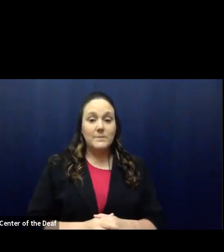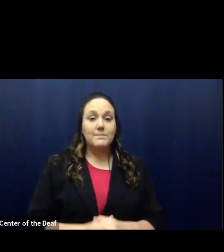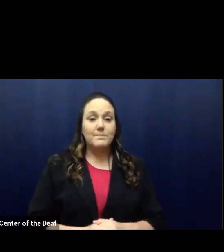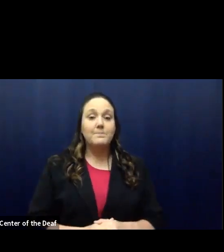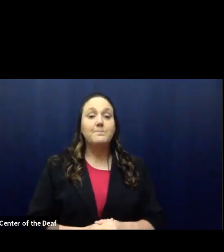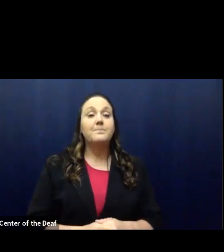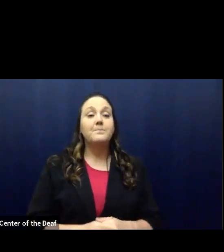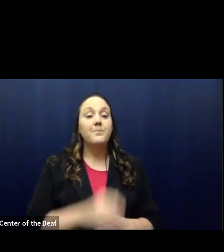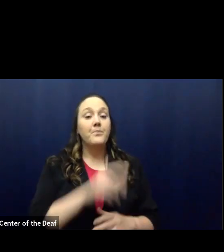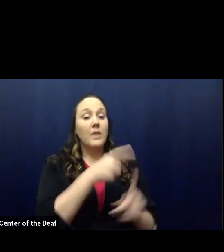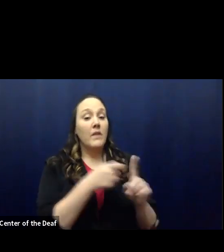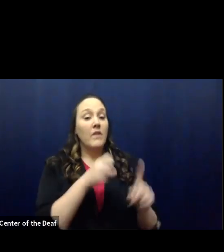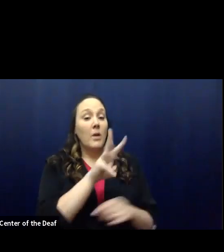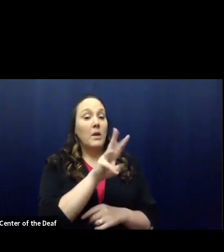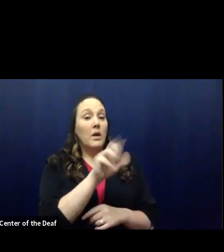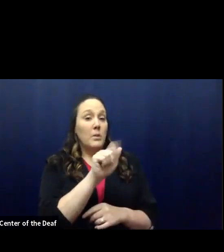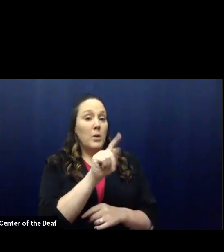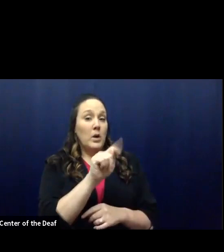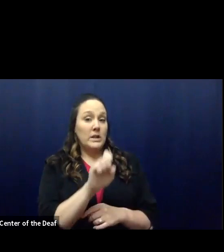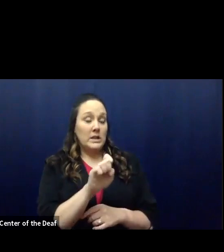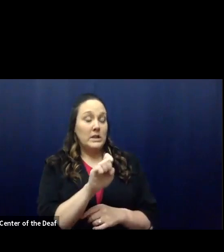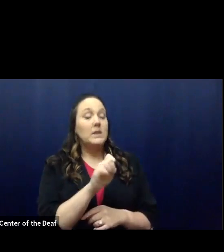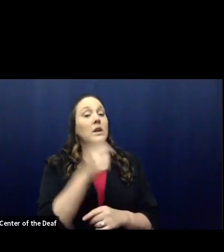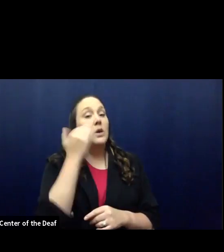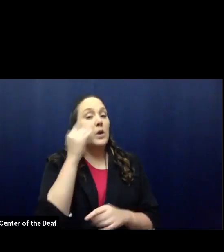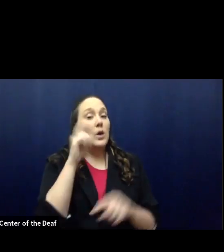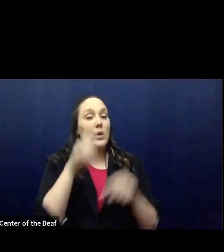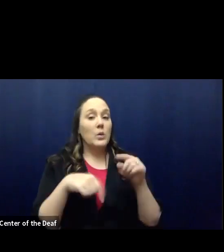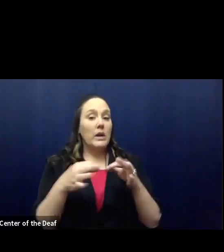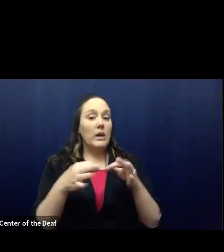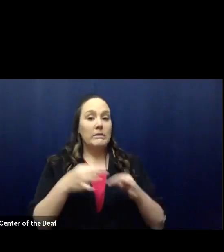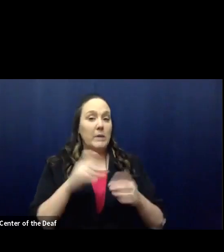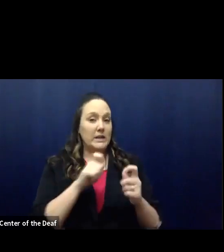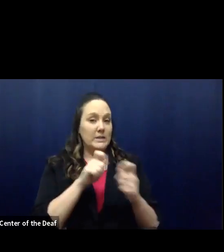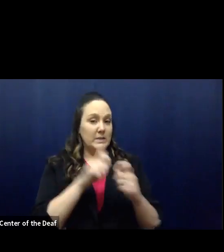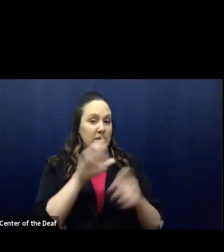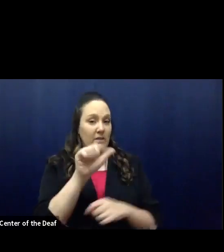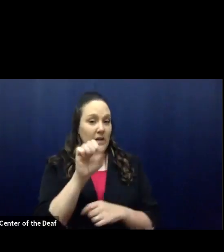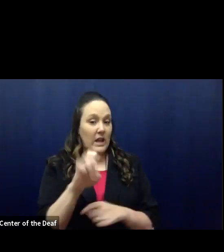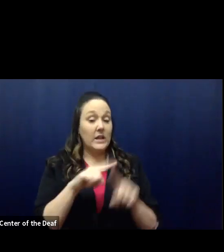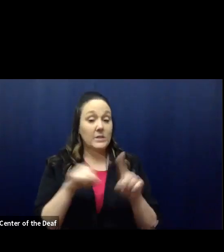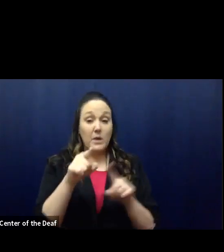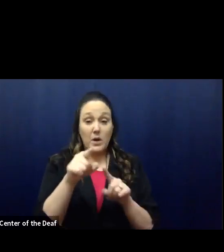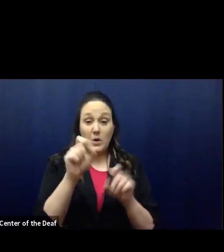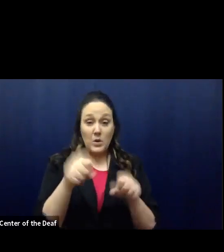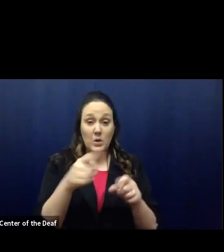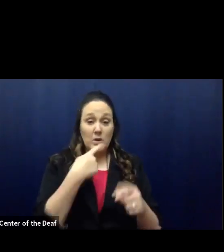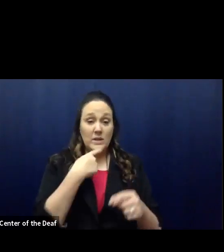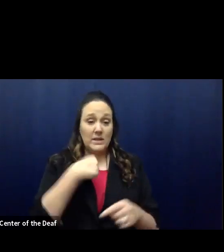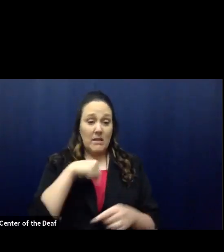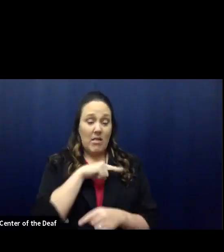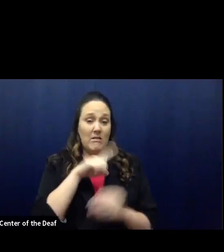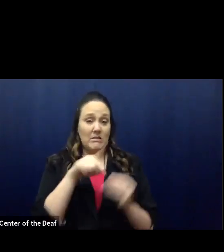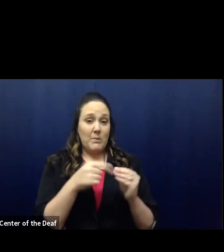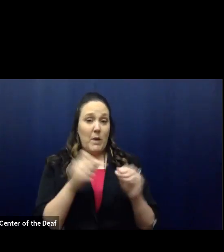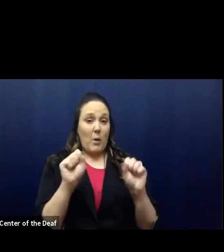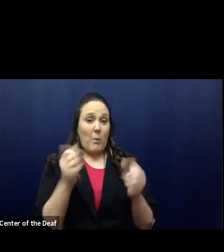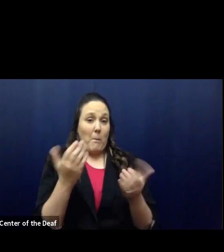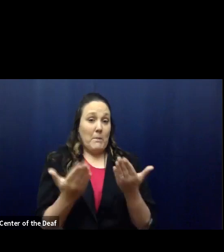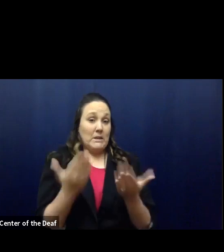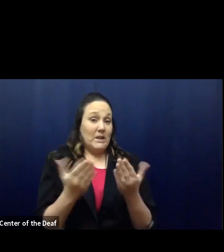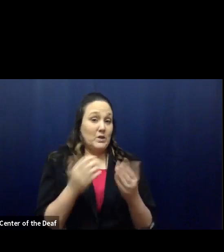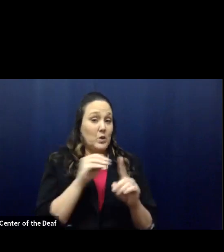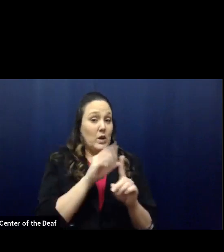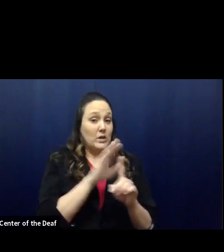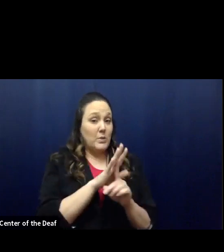From WATE, they asked, we know you can't discuss specific cases, but can you tell us anything about a potential exposure situation with